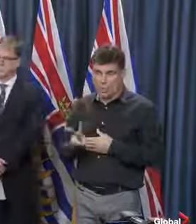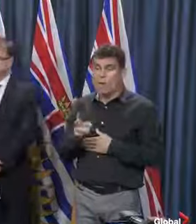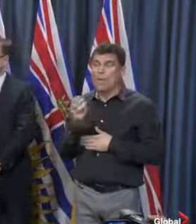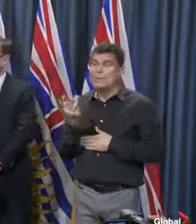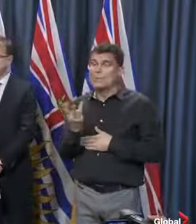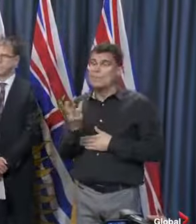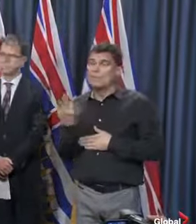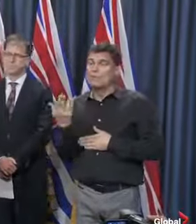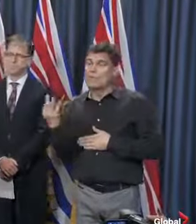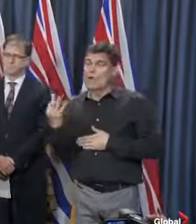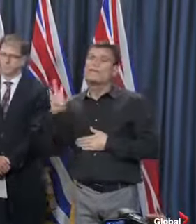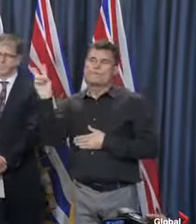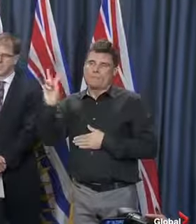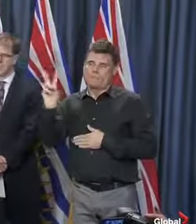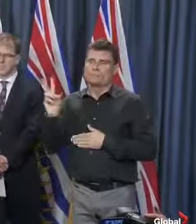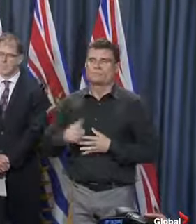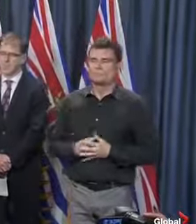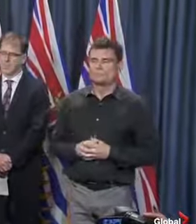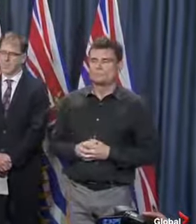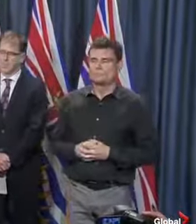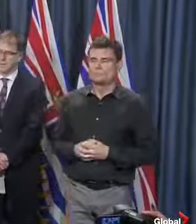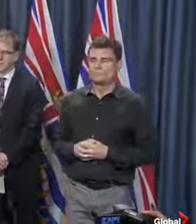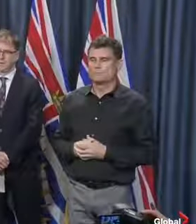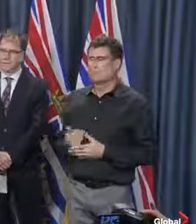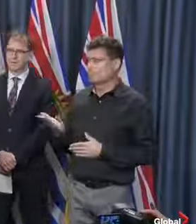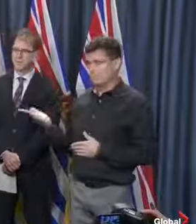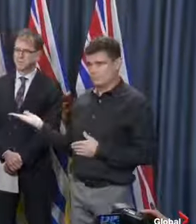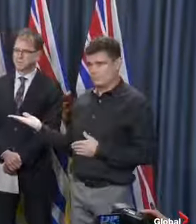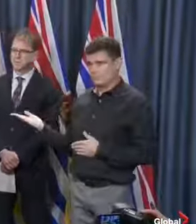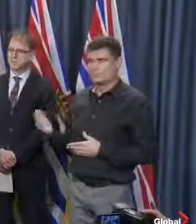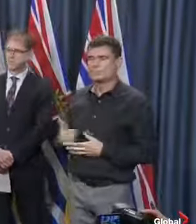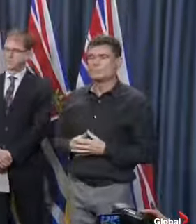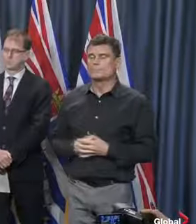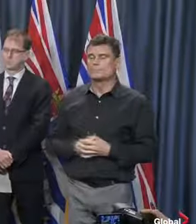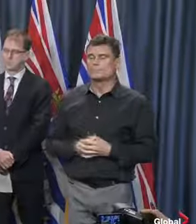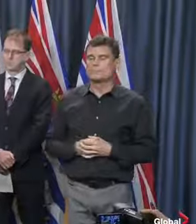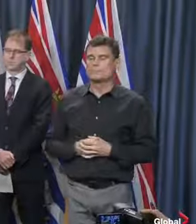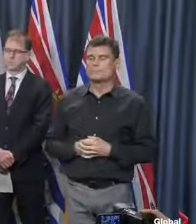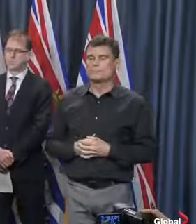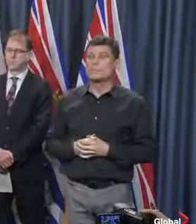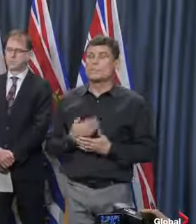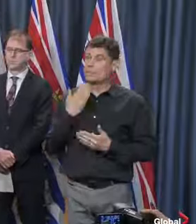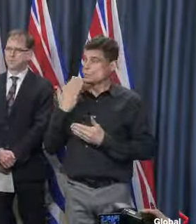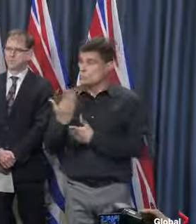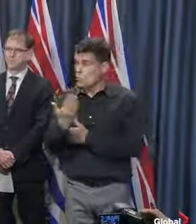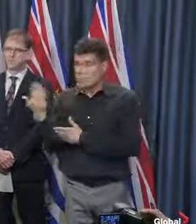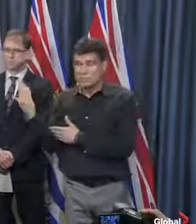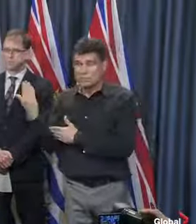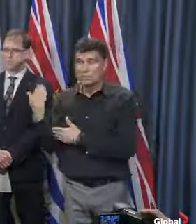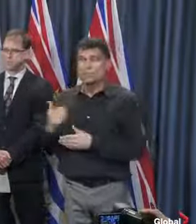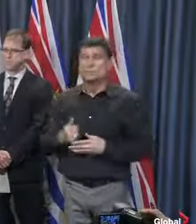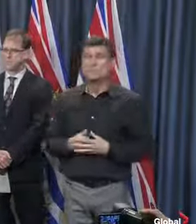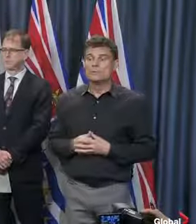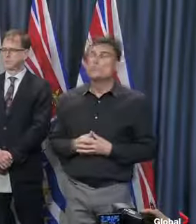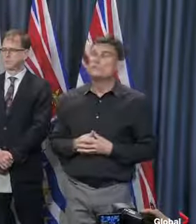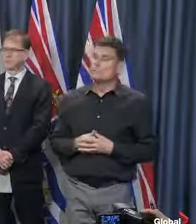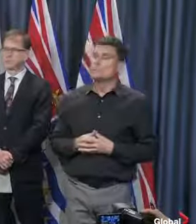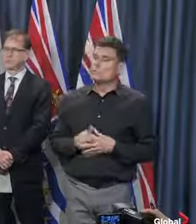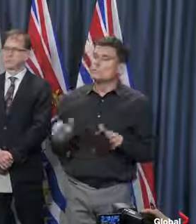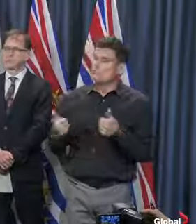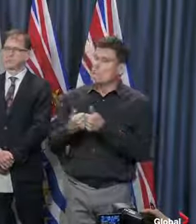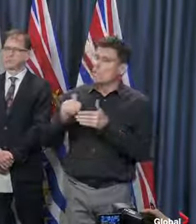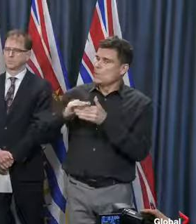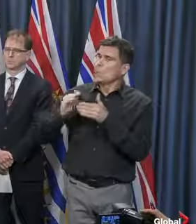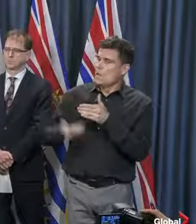Good morning, thank you. It has been a challenging weekend and a weekend of change where we've been watching what has been happening